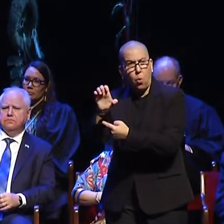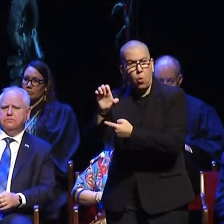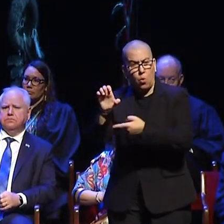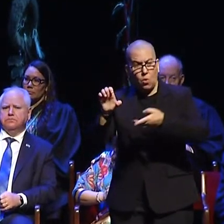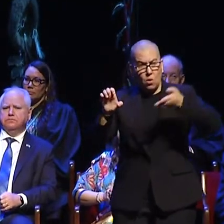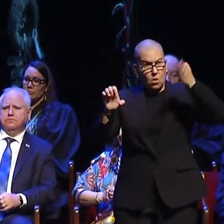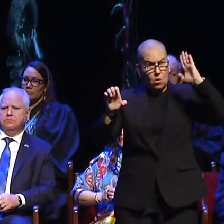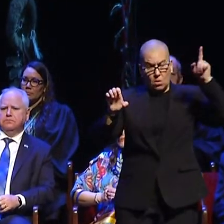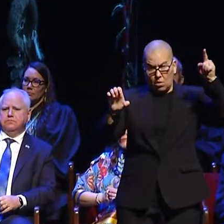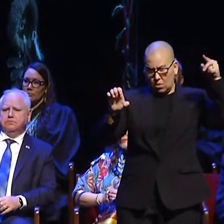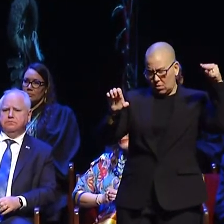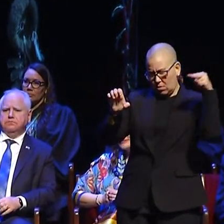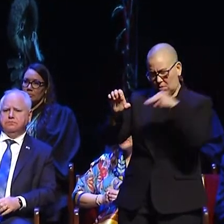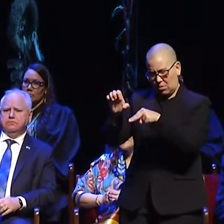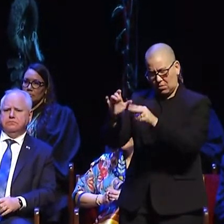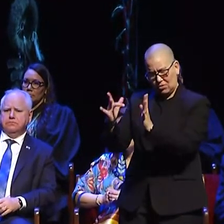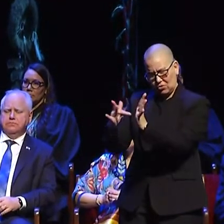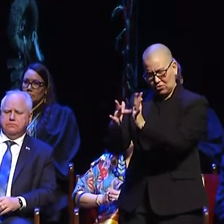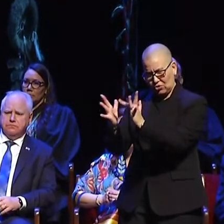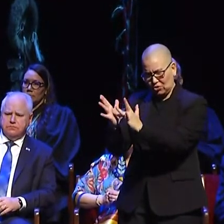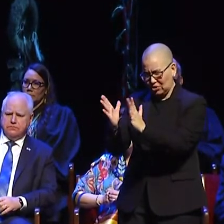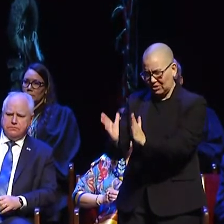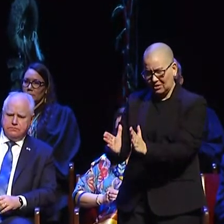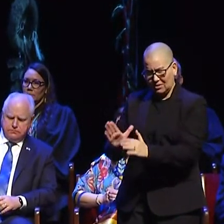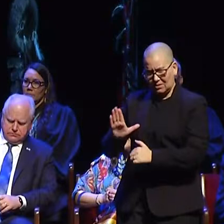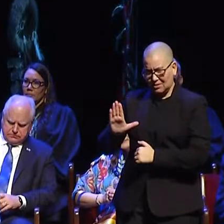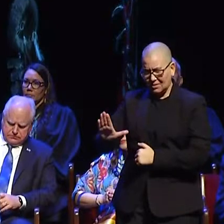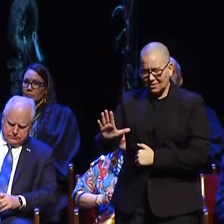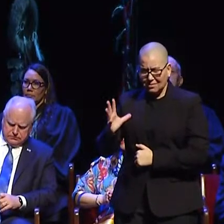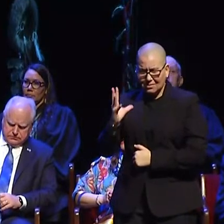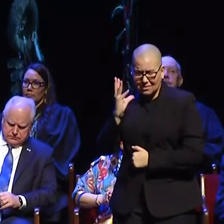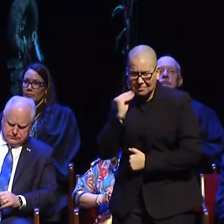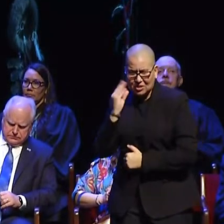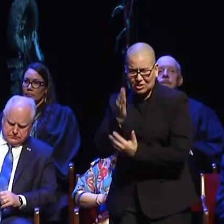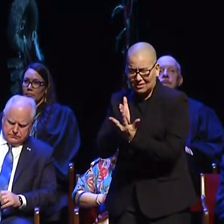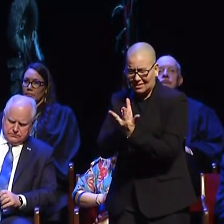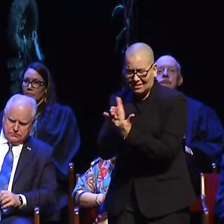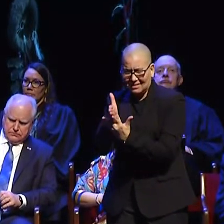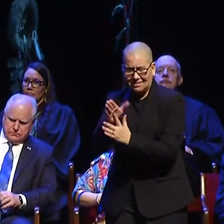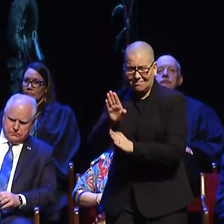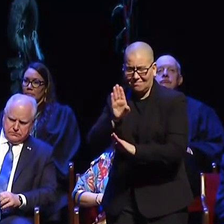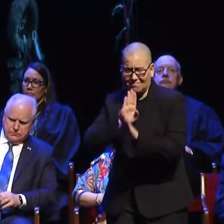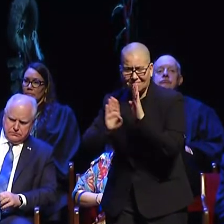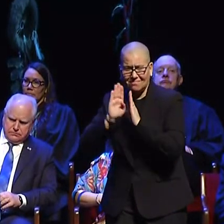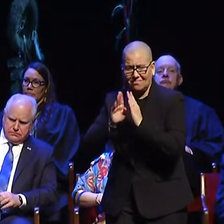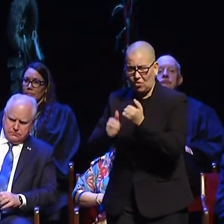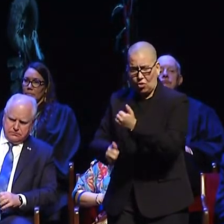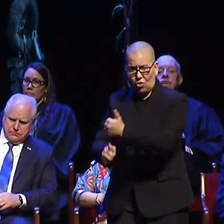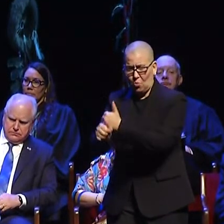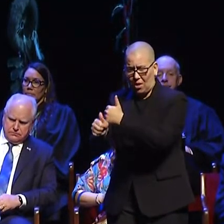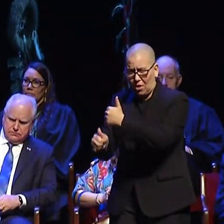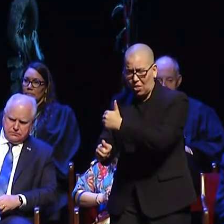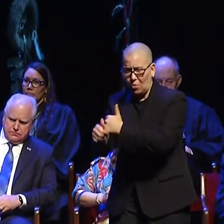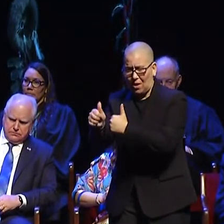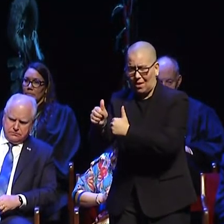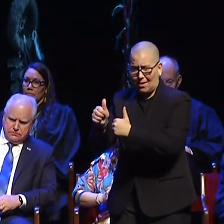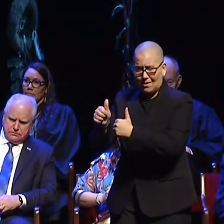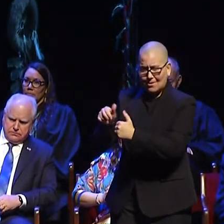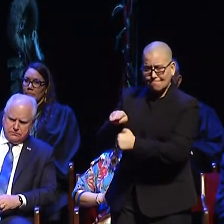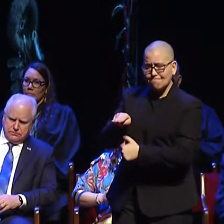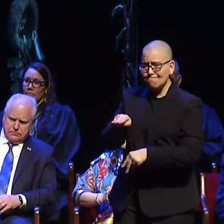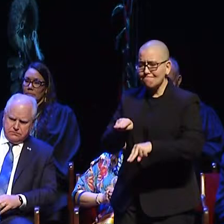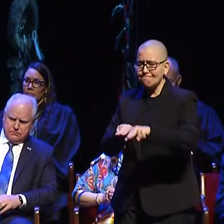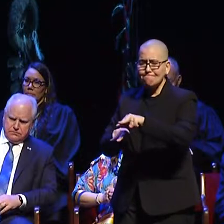the face of anything and anyone who might threaten to take him down.